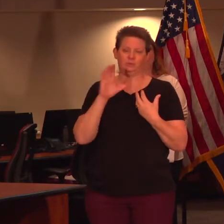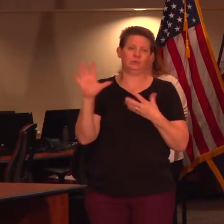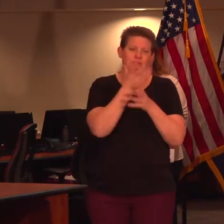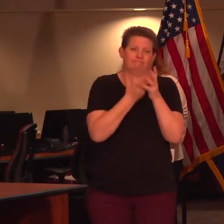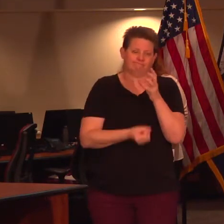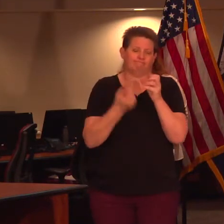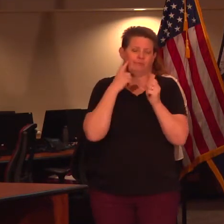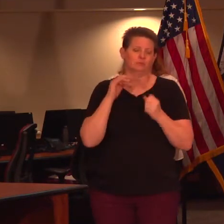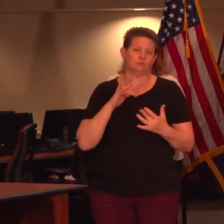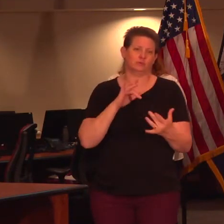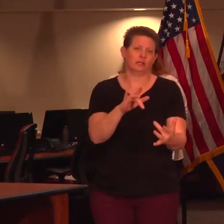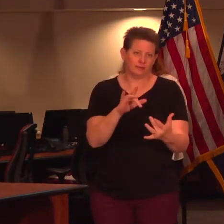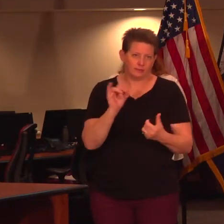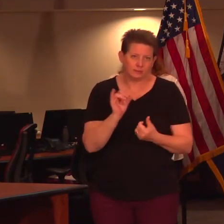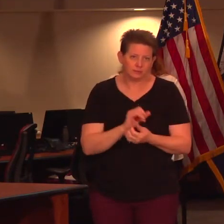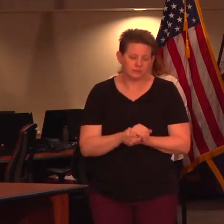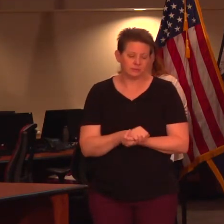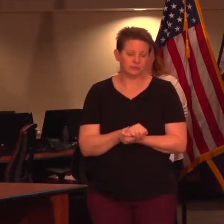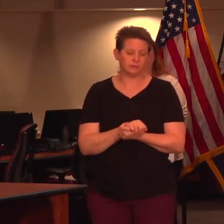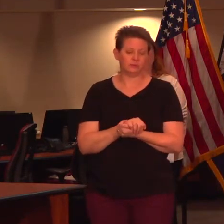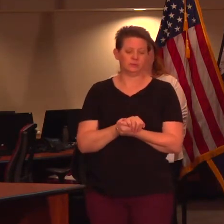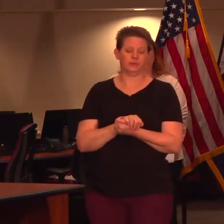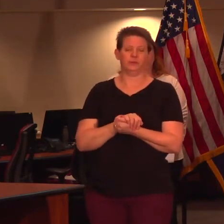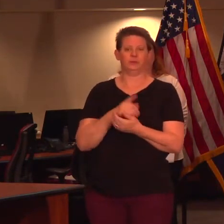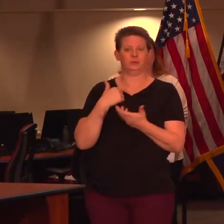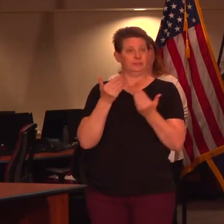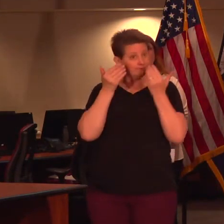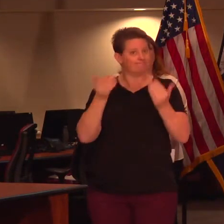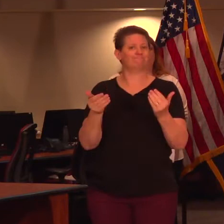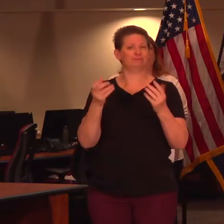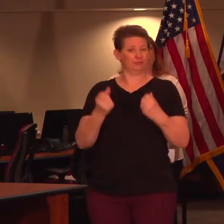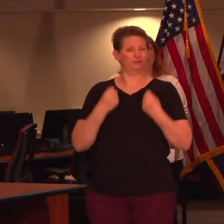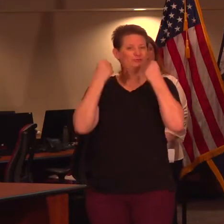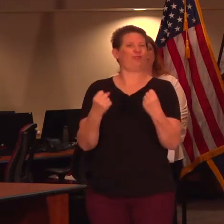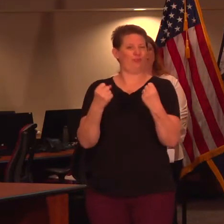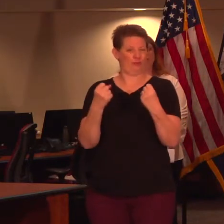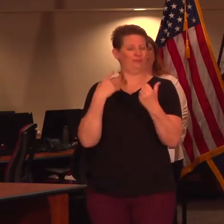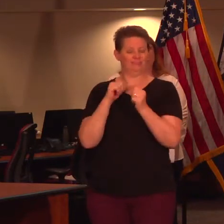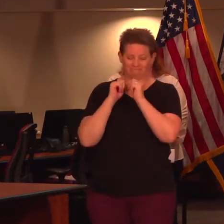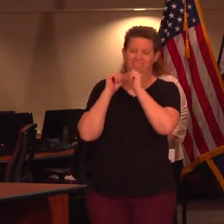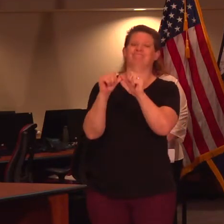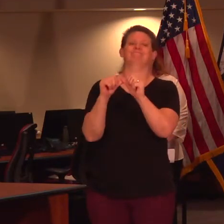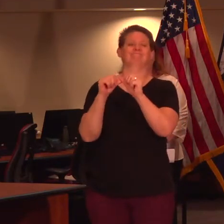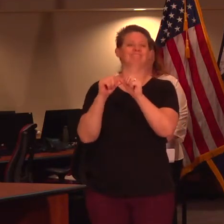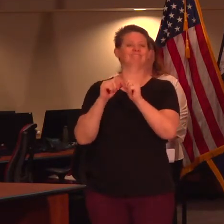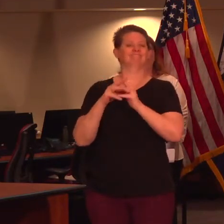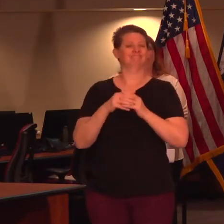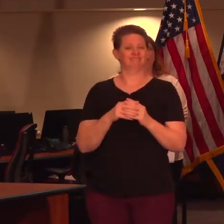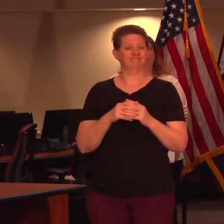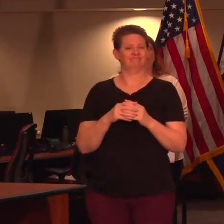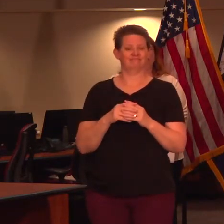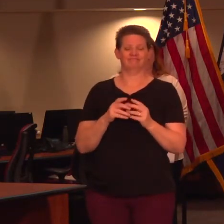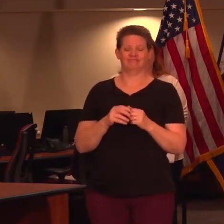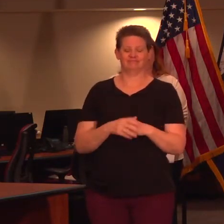ones, but let's go forward strongly and continue on as we